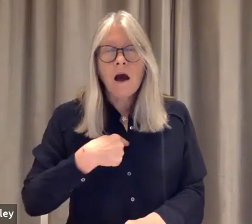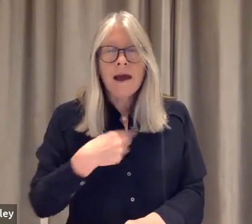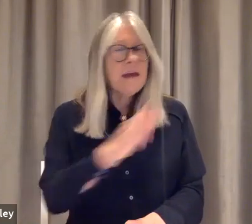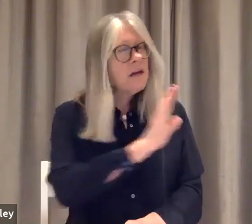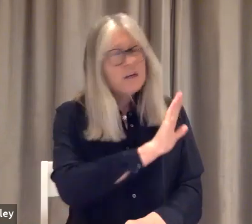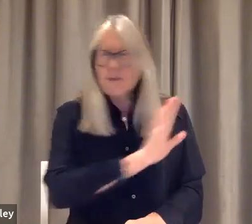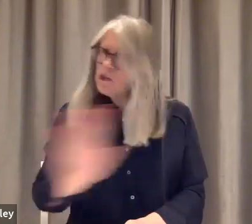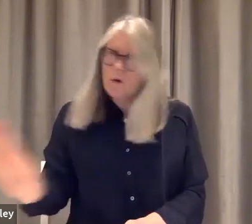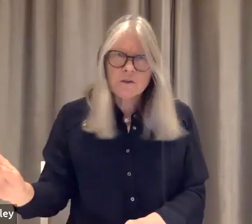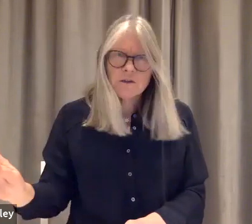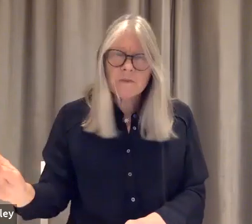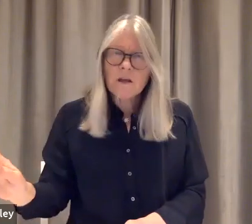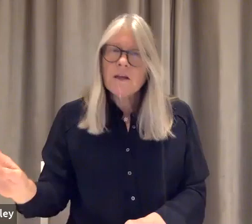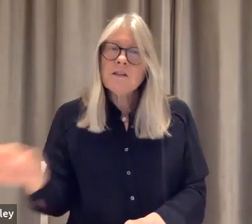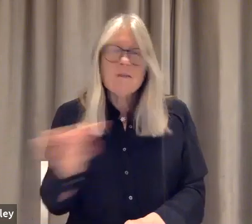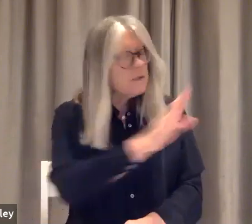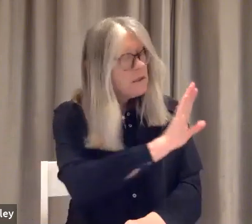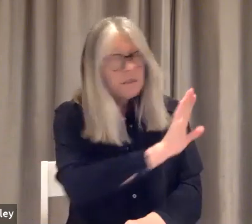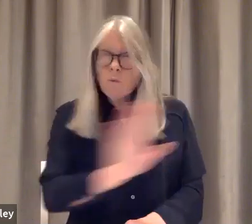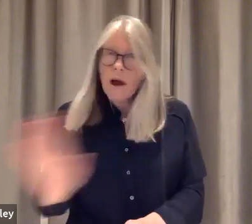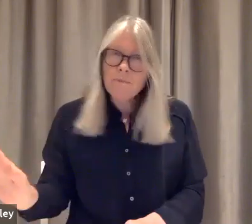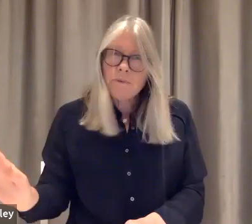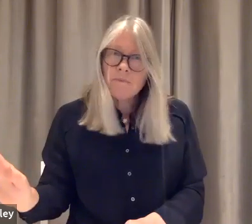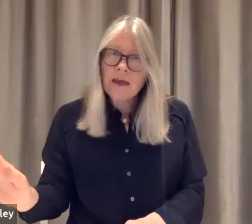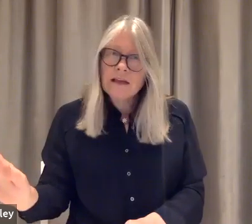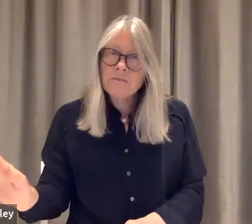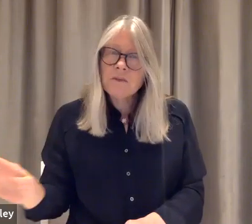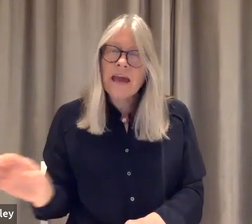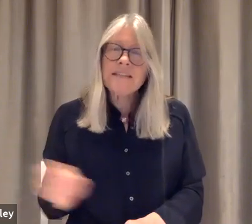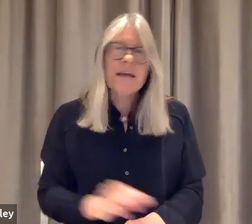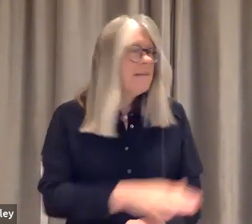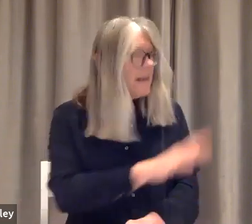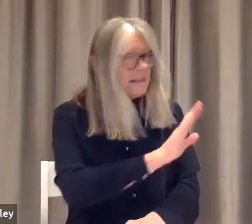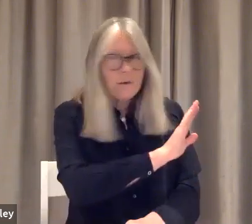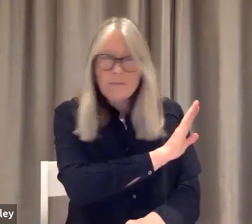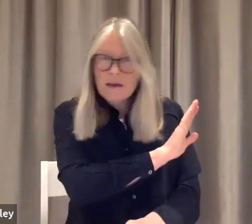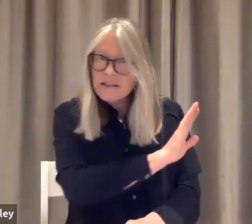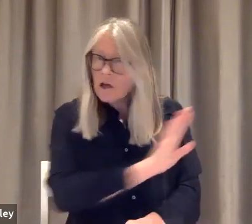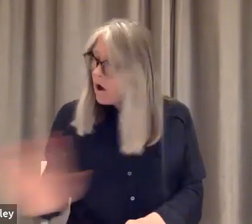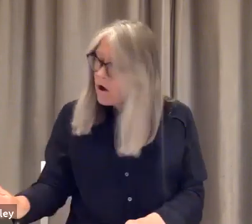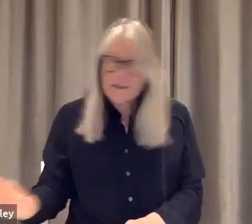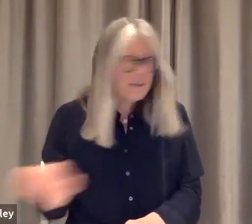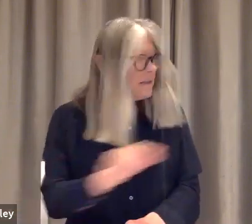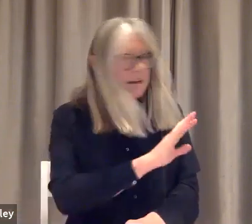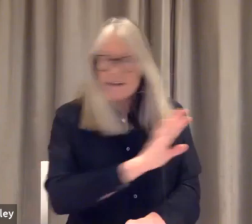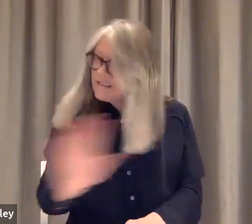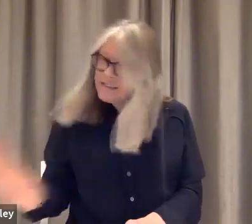I don't. So this swipe negates anything. So it means can't,